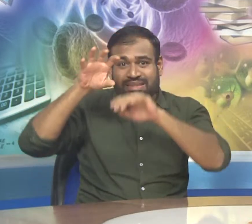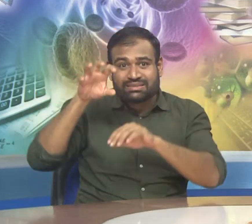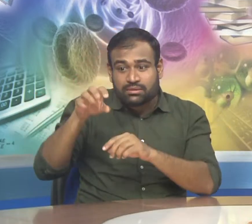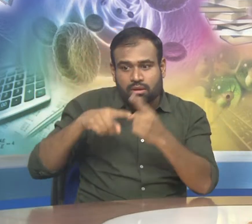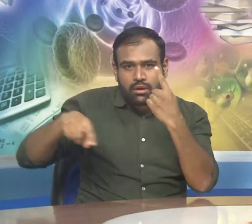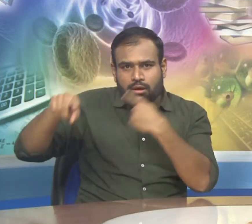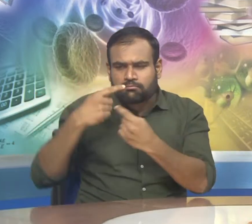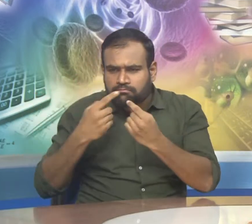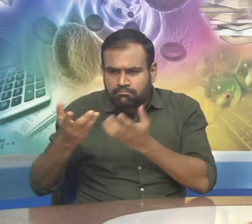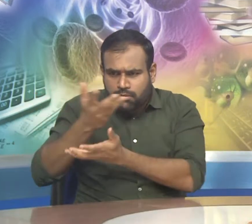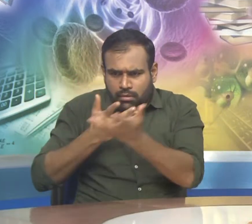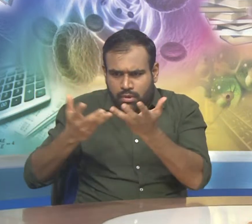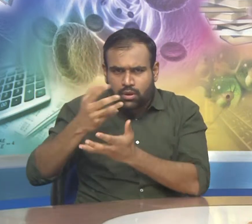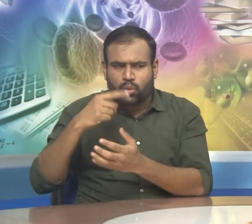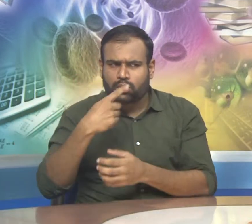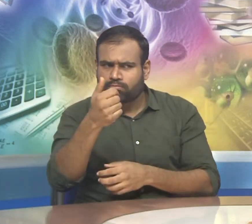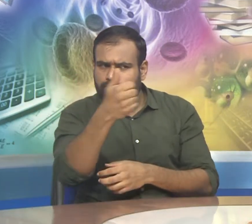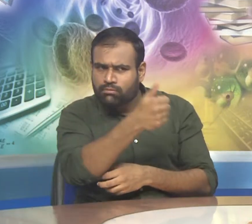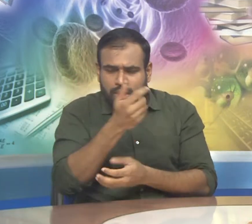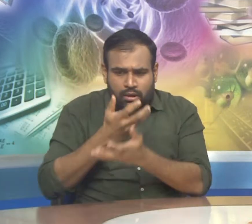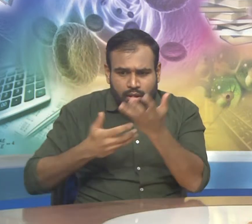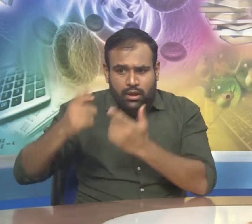state concerned.